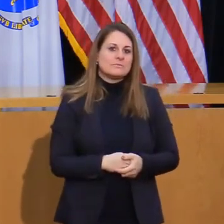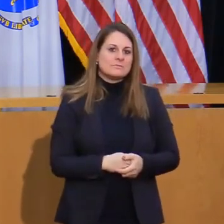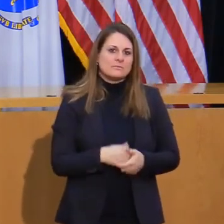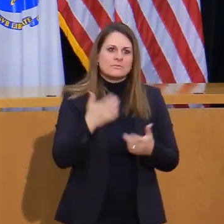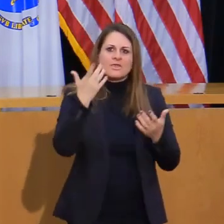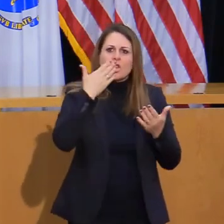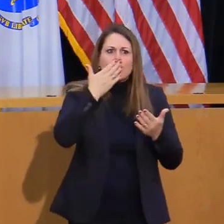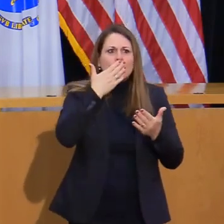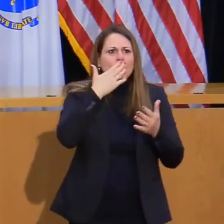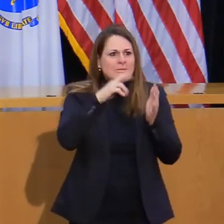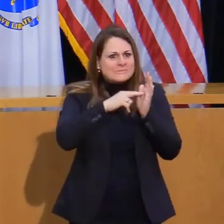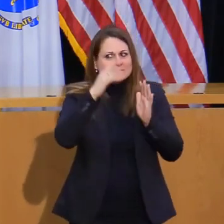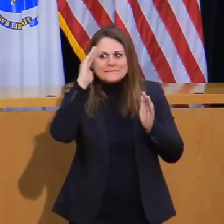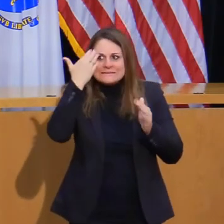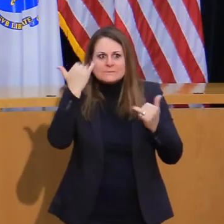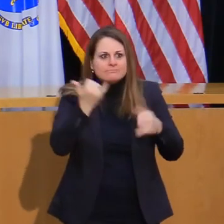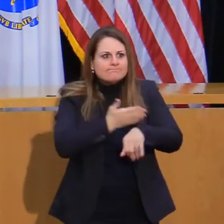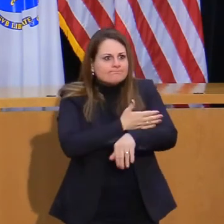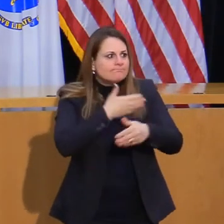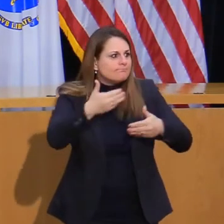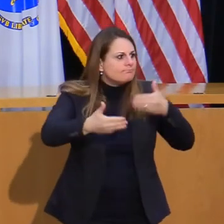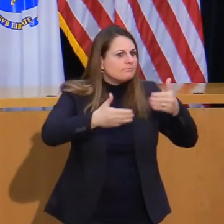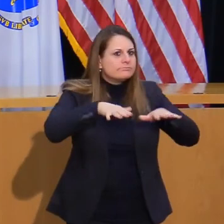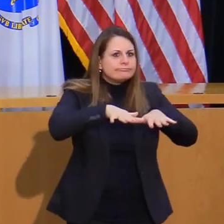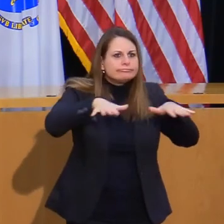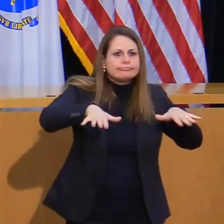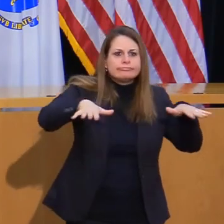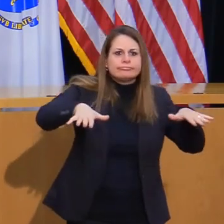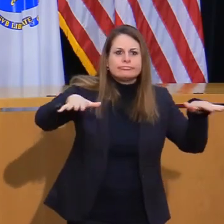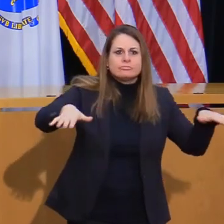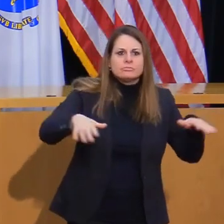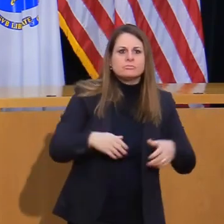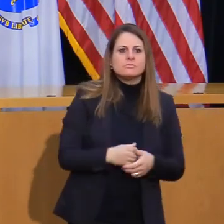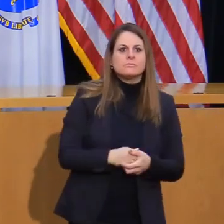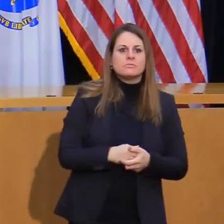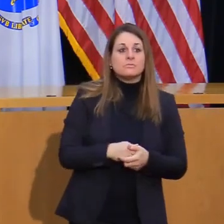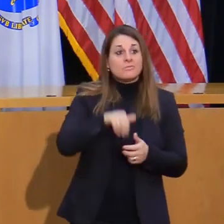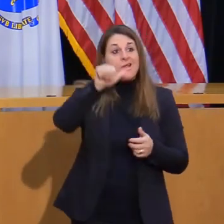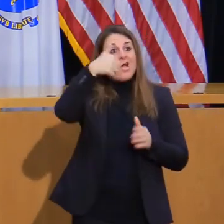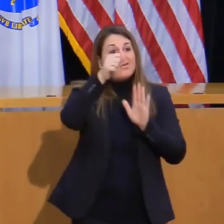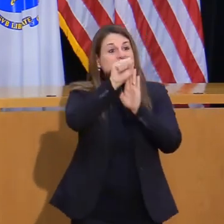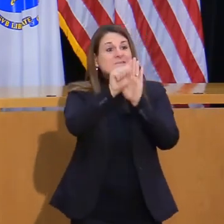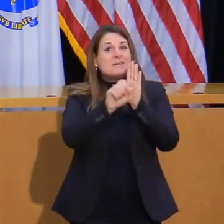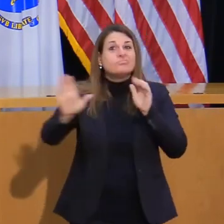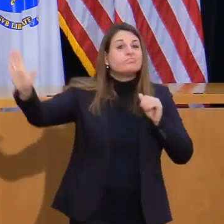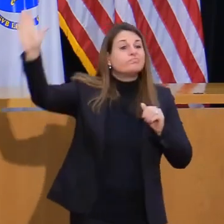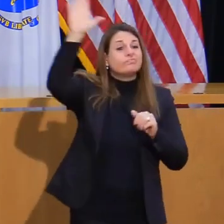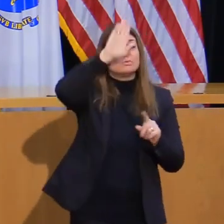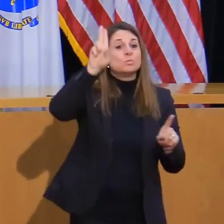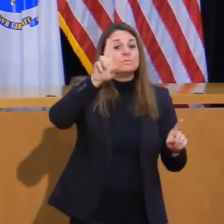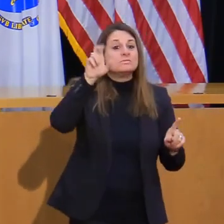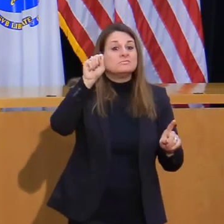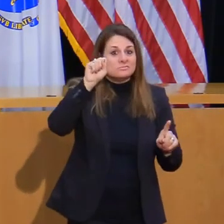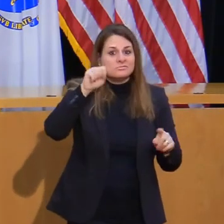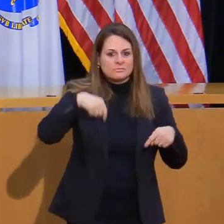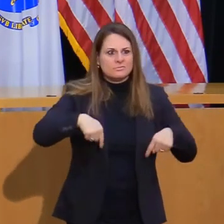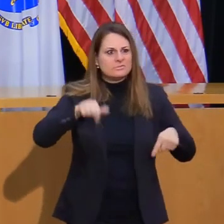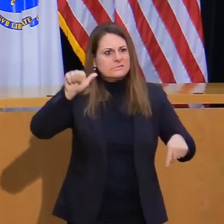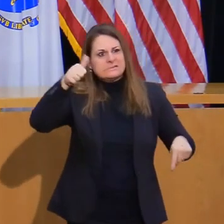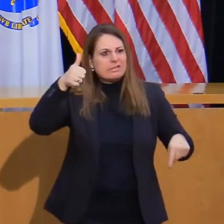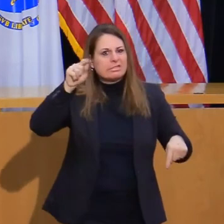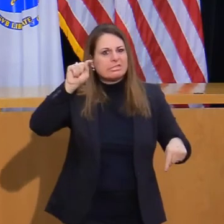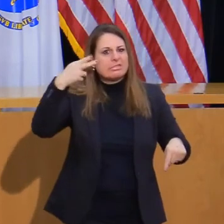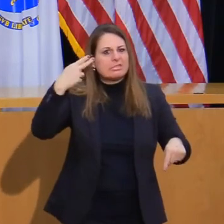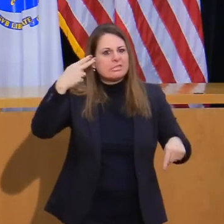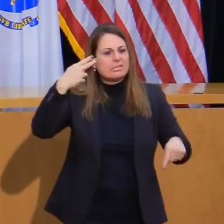our residents. We're in the top 10 of all states in doses per capita, and we're the #1 state among the large states that have